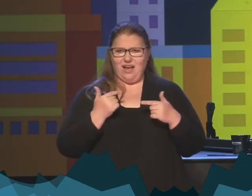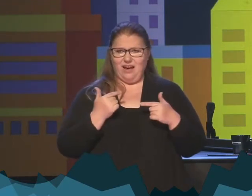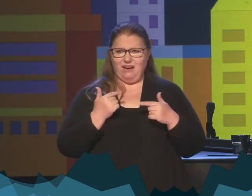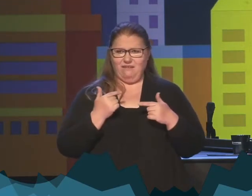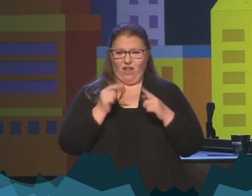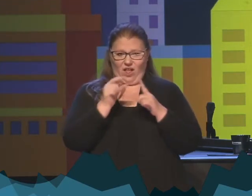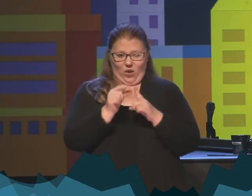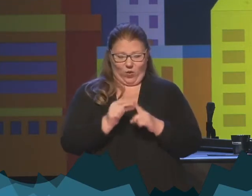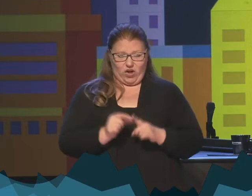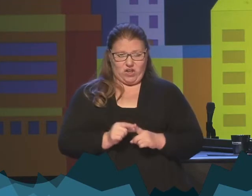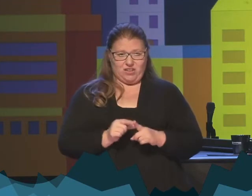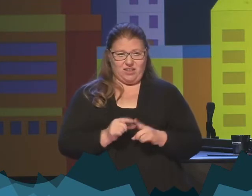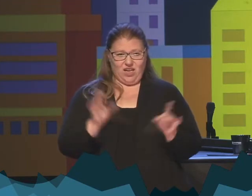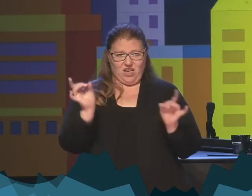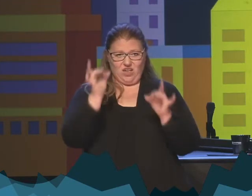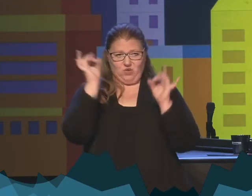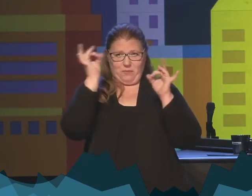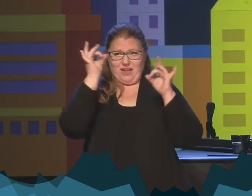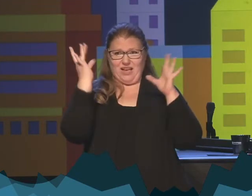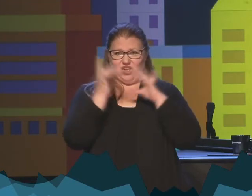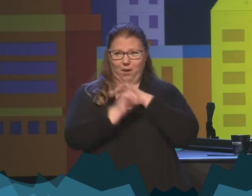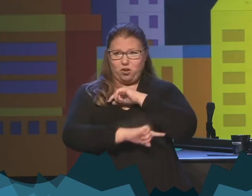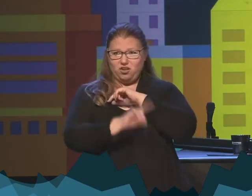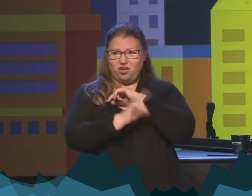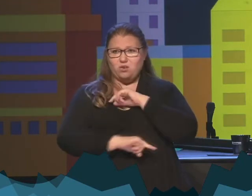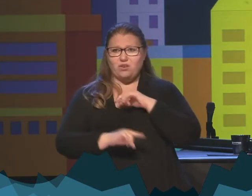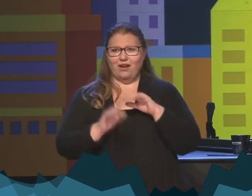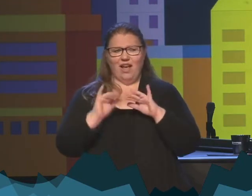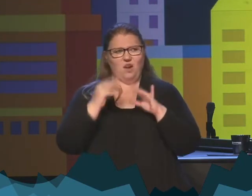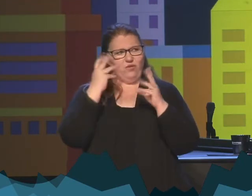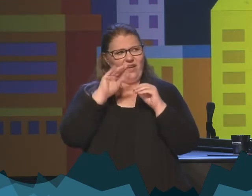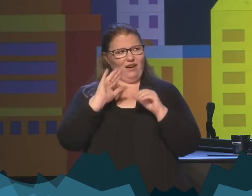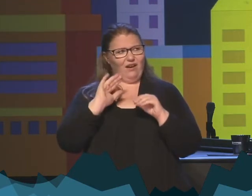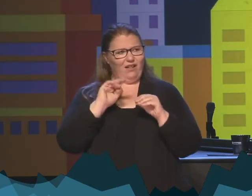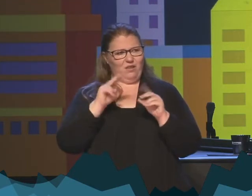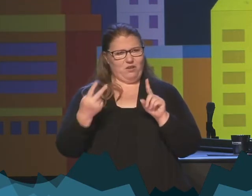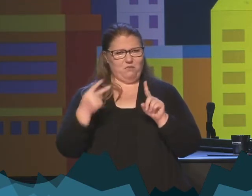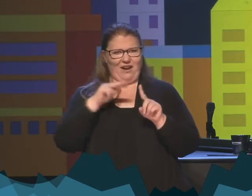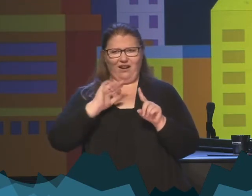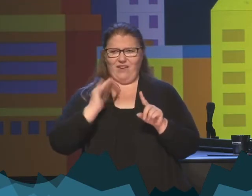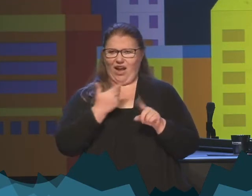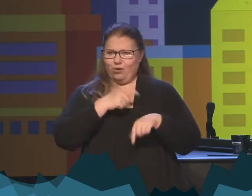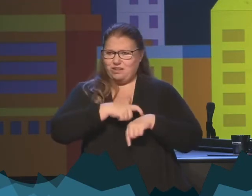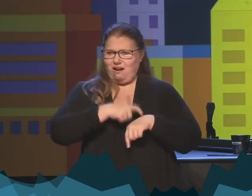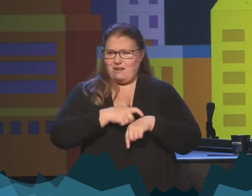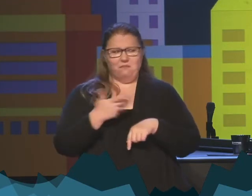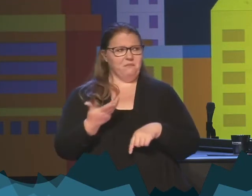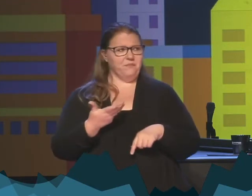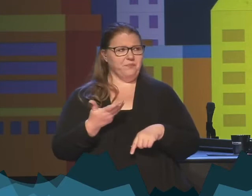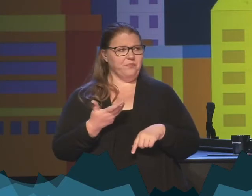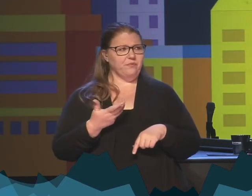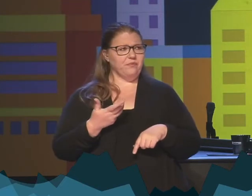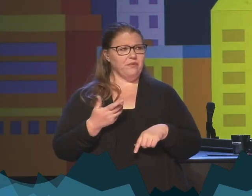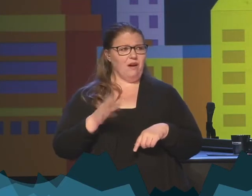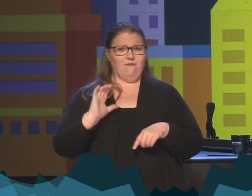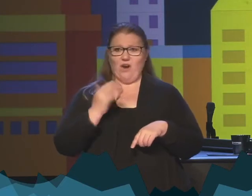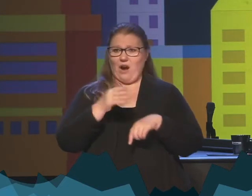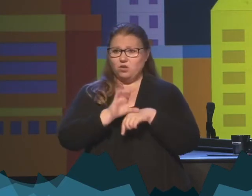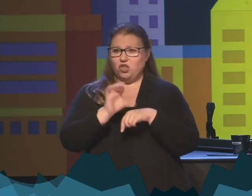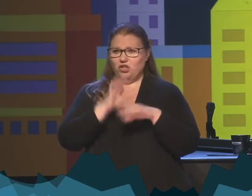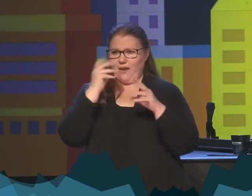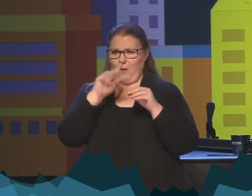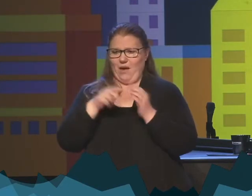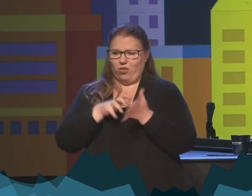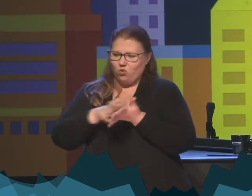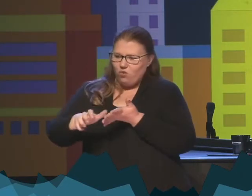are tribulation and persecution. So how do we think about that in our time? So for Crossroads, think of it this way, right? The rocky ground, like that's